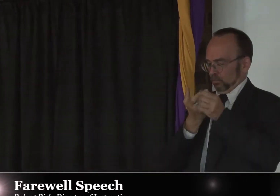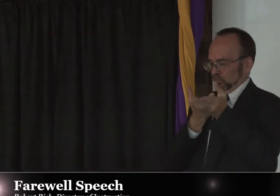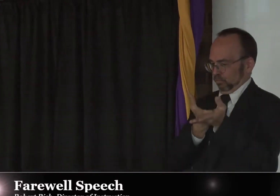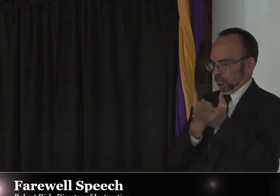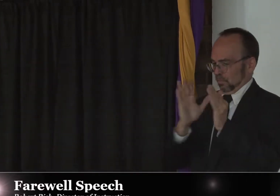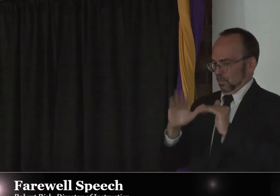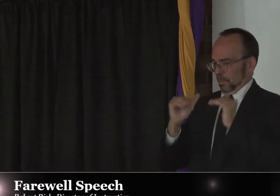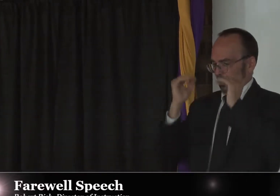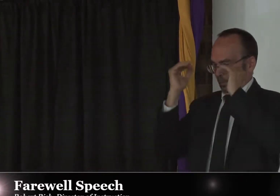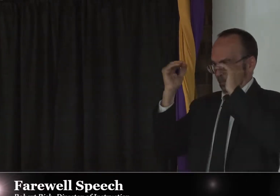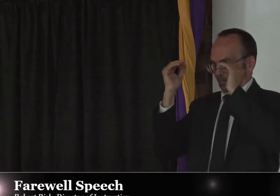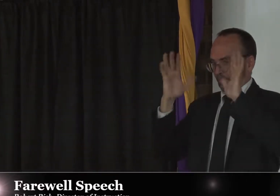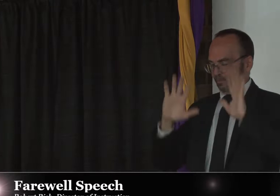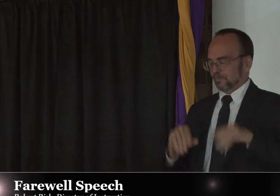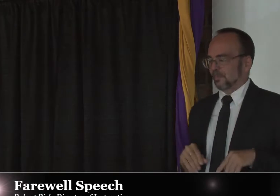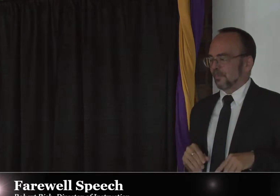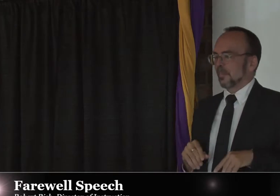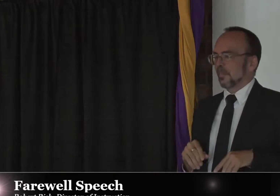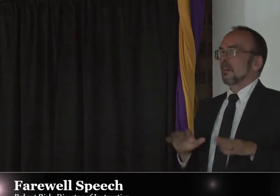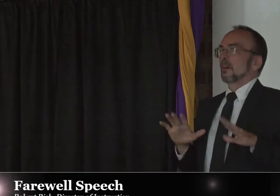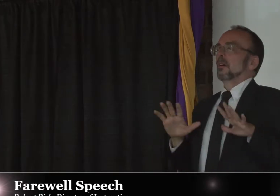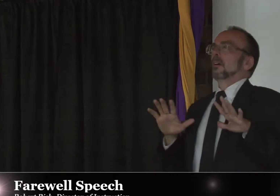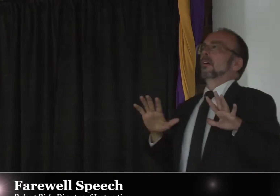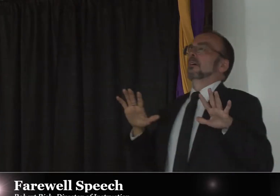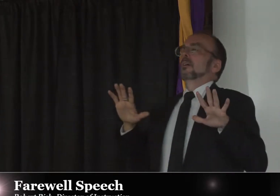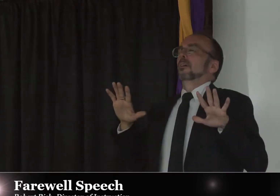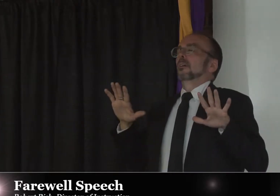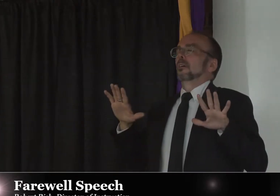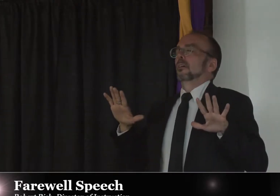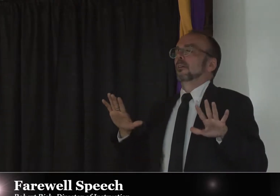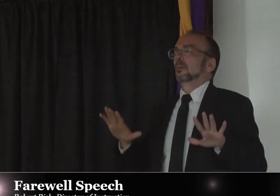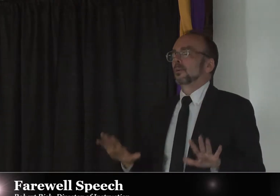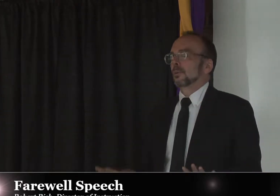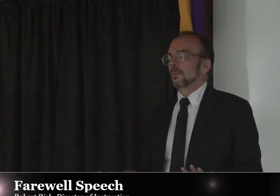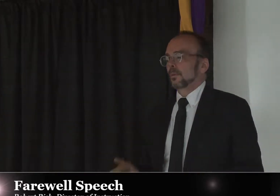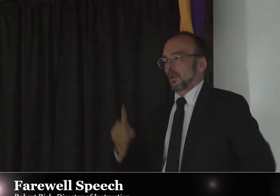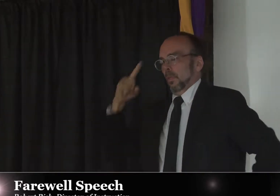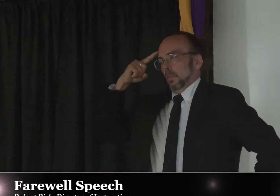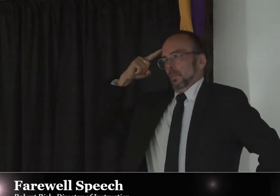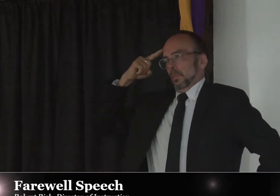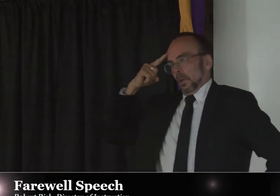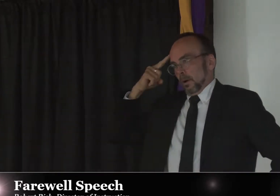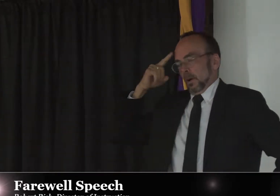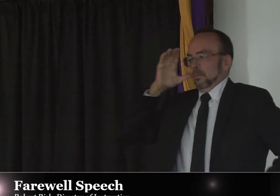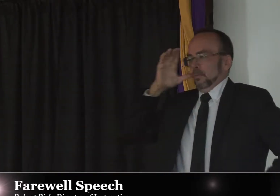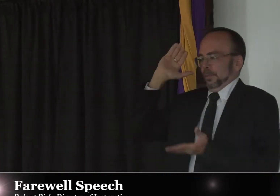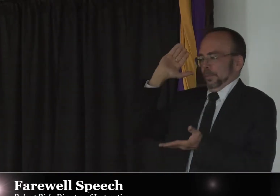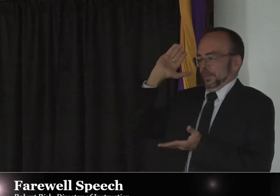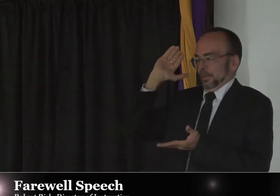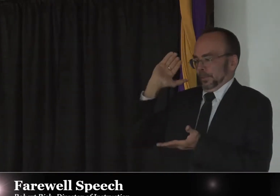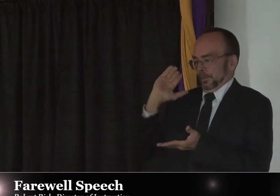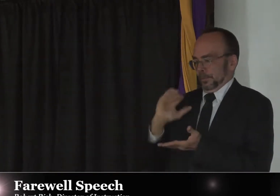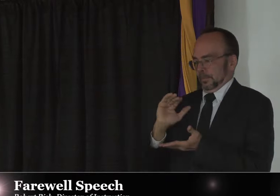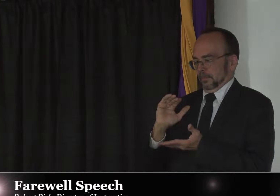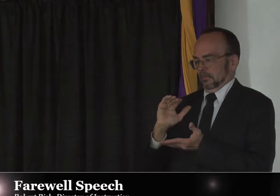deaf woman finally got an offer for promotion, and she felt like, oh, maybe I can relax. And maybe I'll